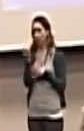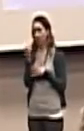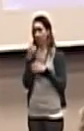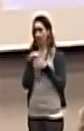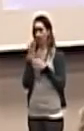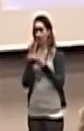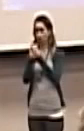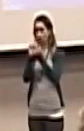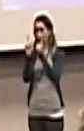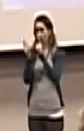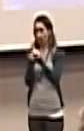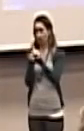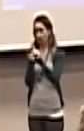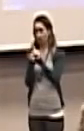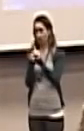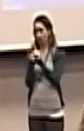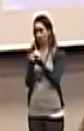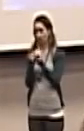would put